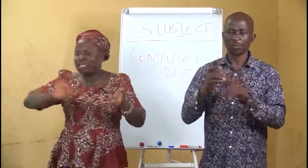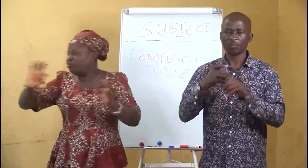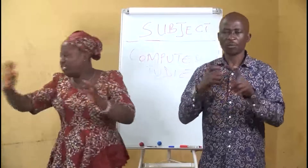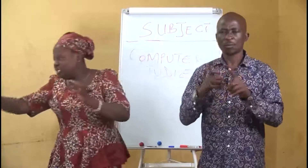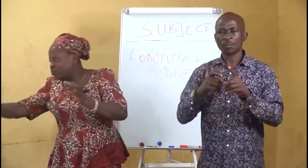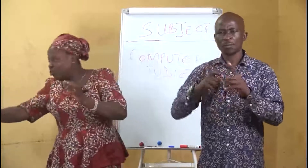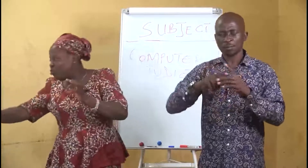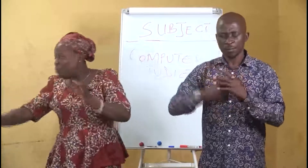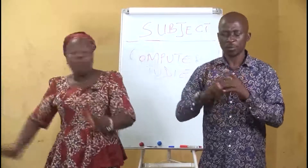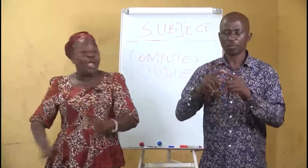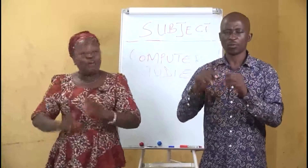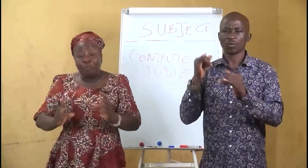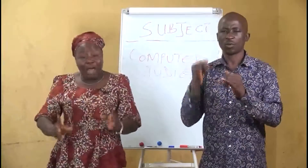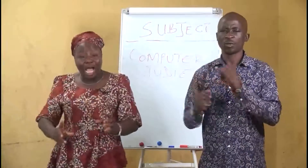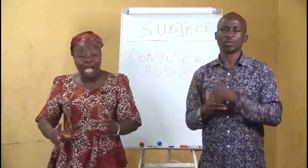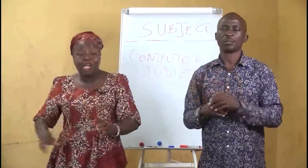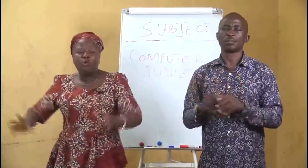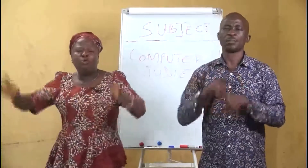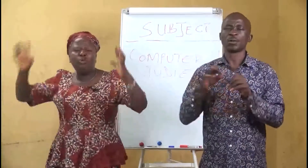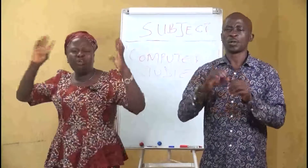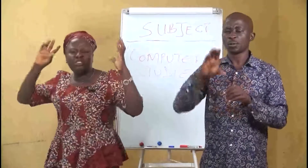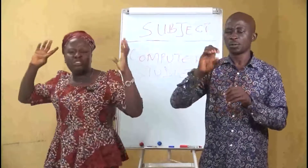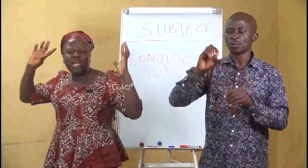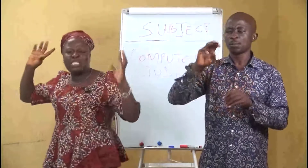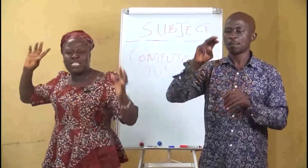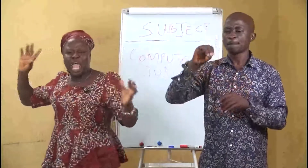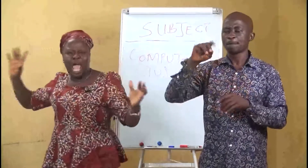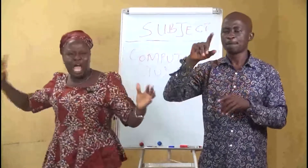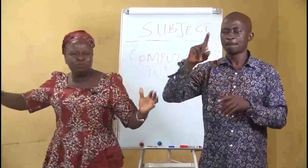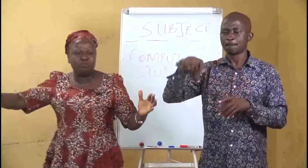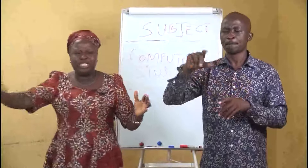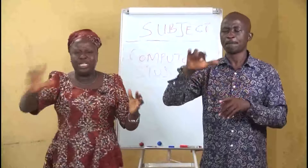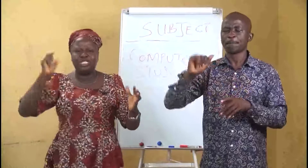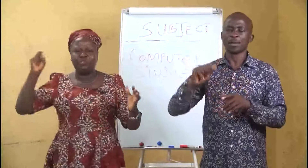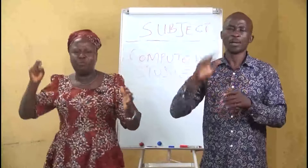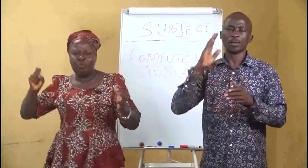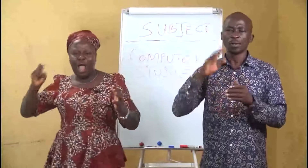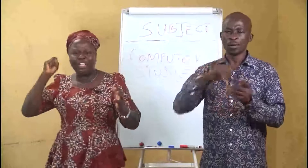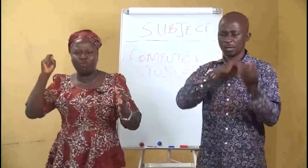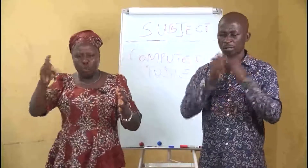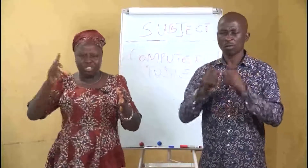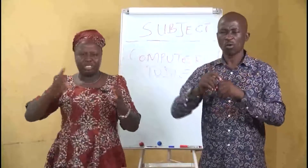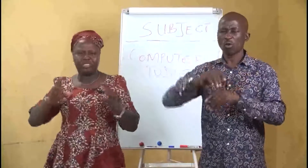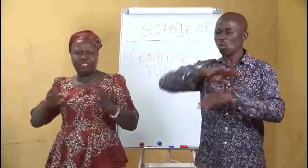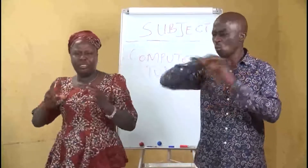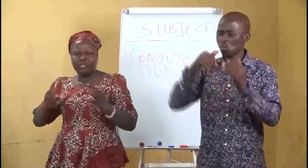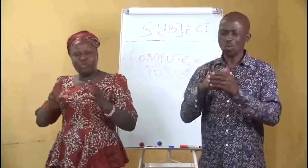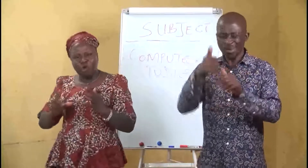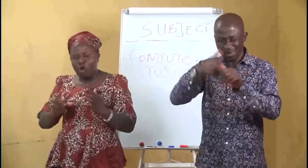while interpreting. But a compiler will translate everything at